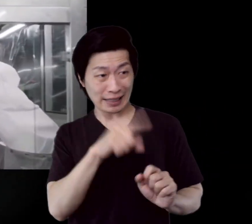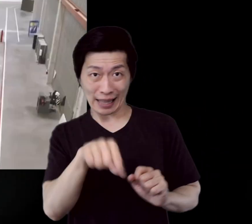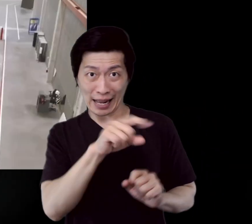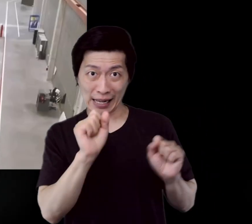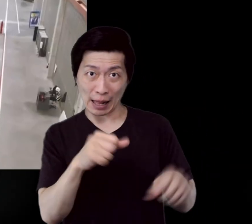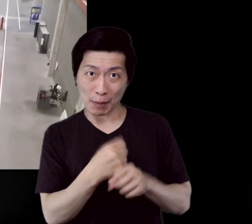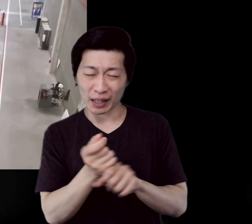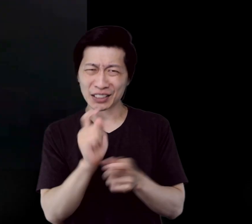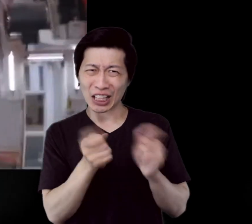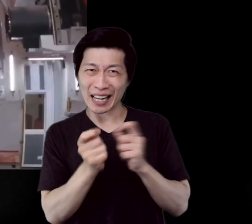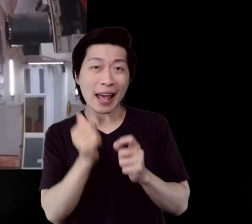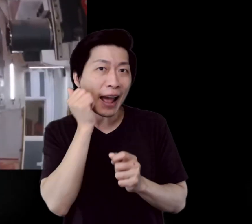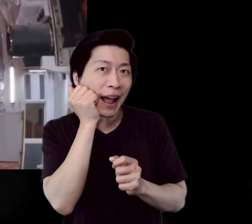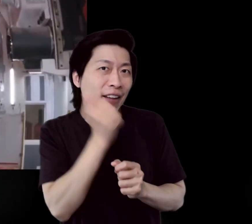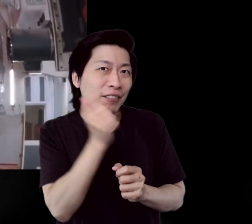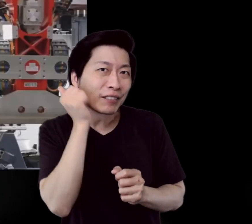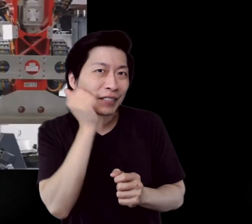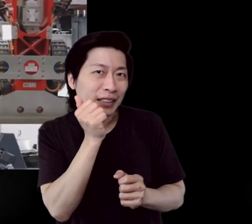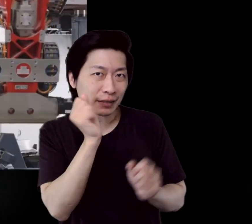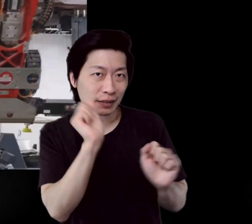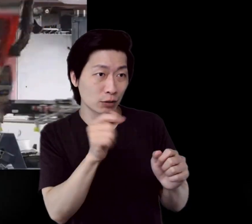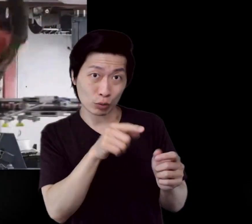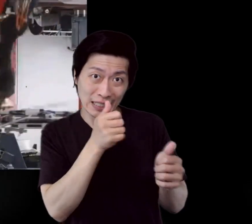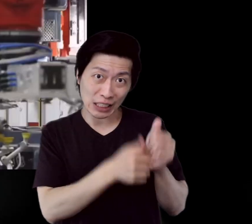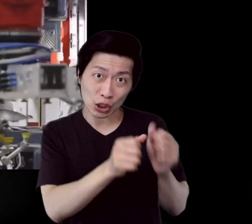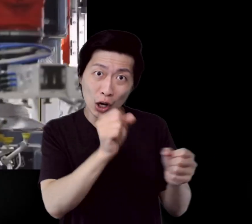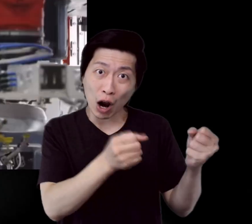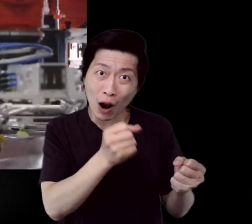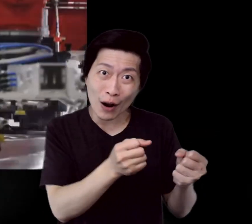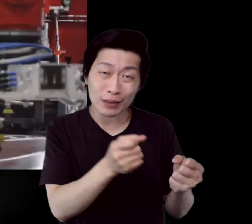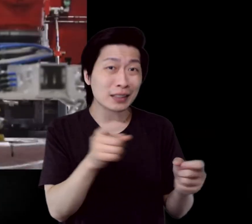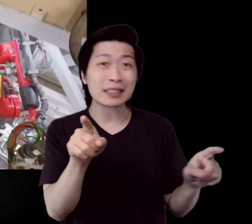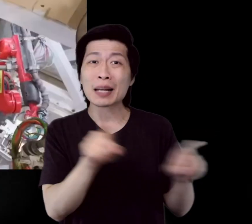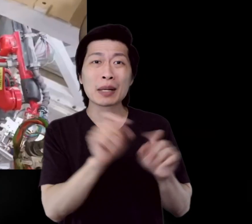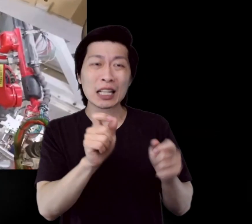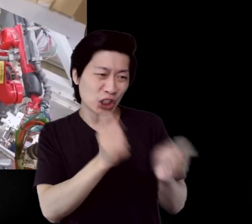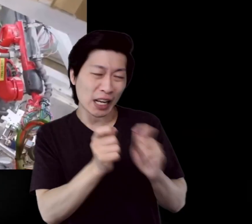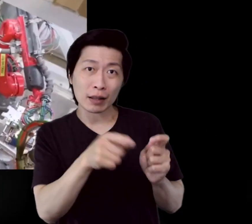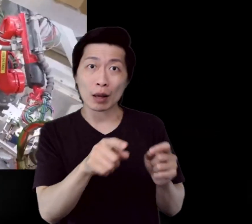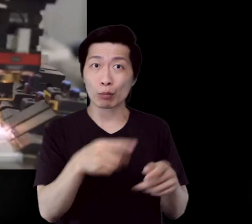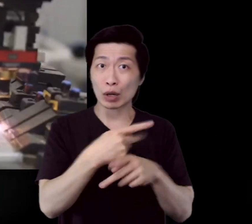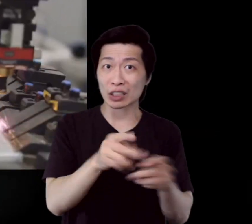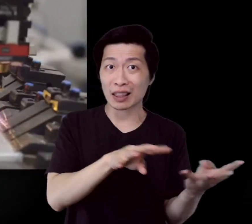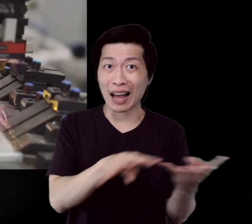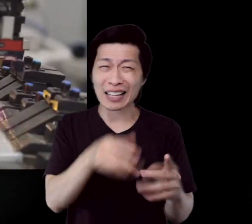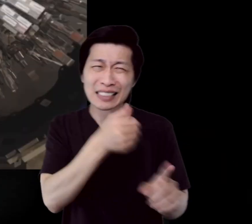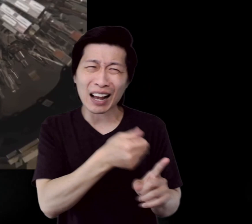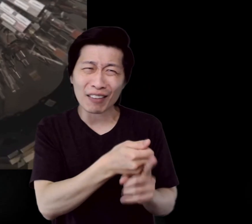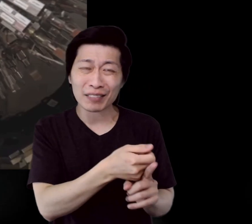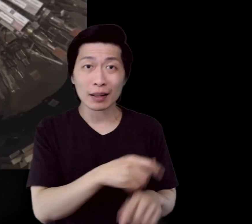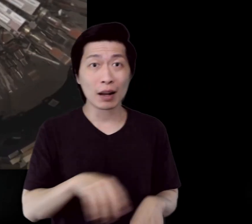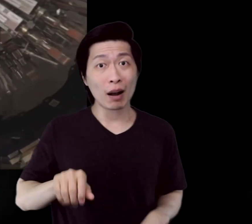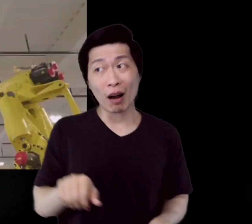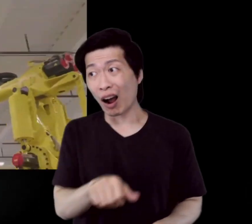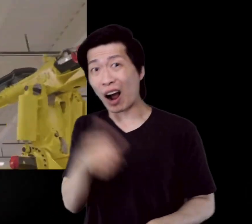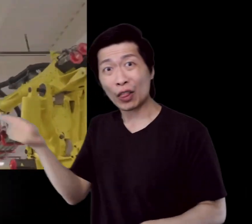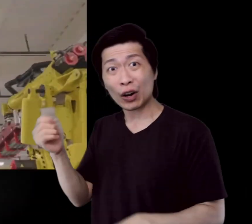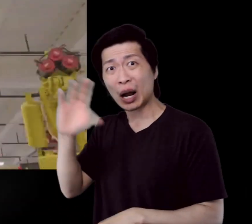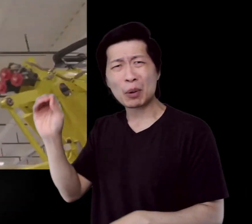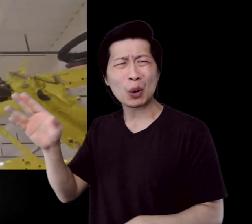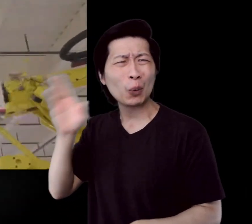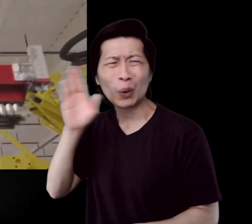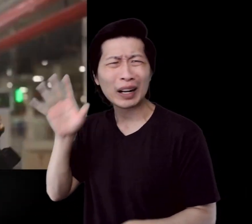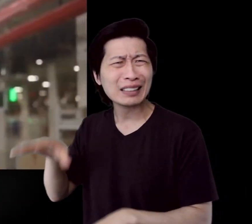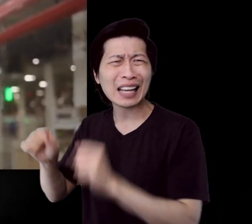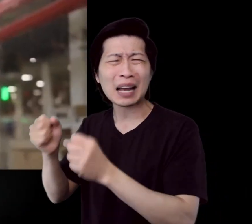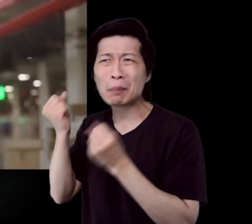a daily basis to the car or even to the production line itself, something that used to take legacy automakers